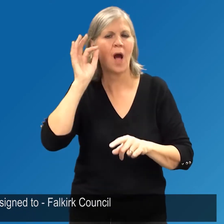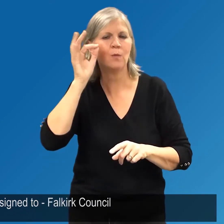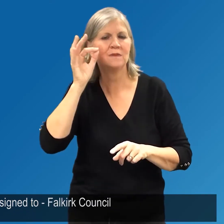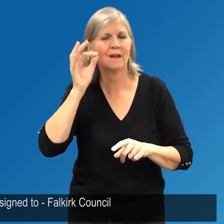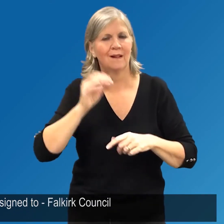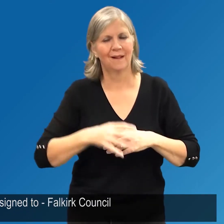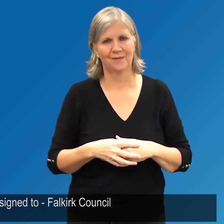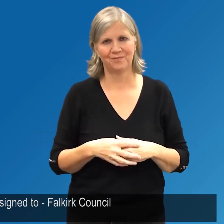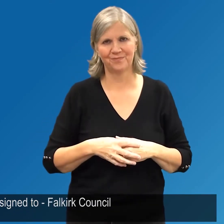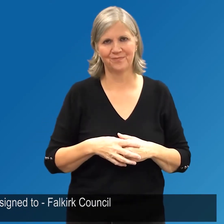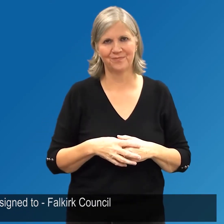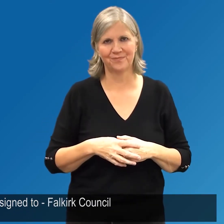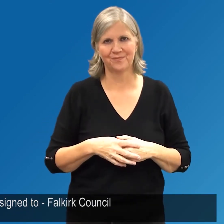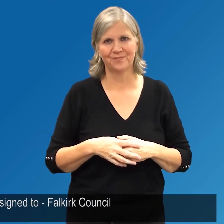Assigned to Falkirk Council.